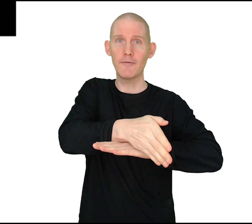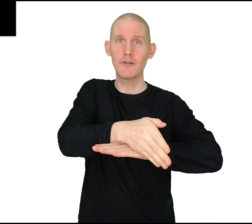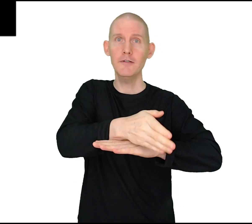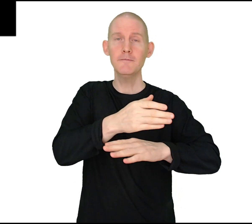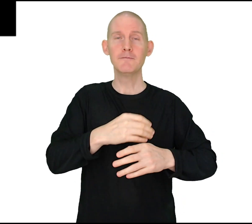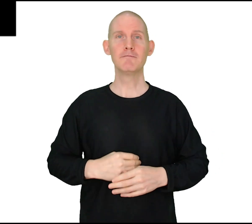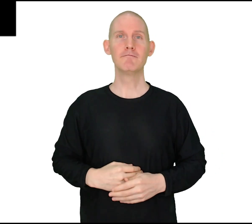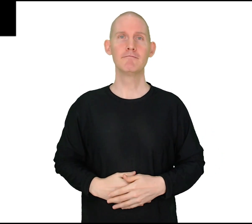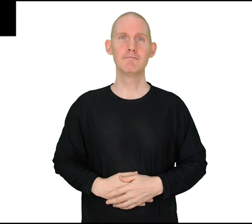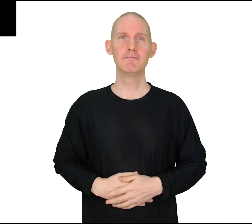After.